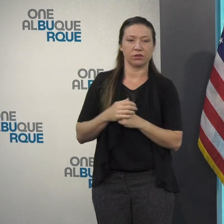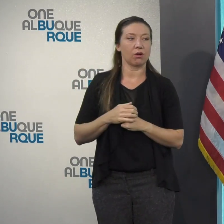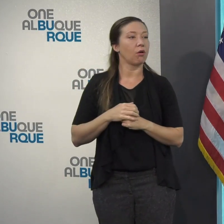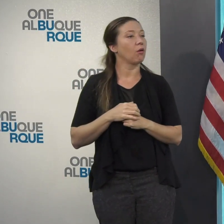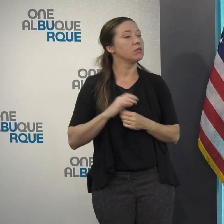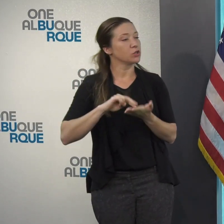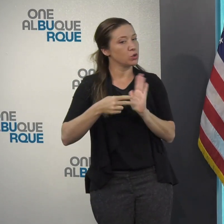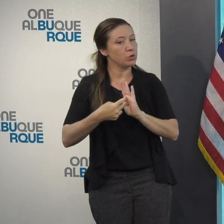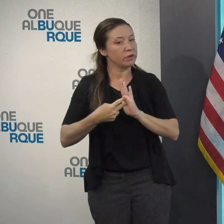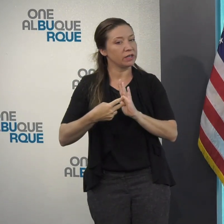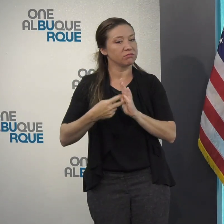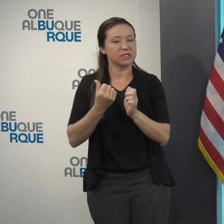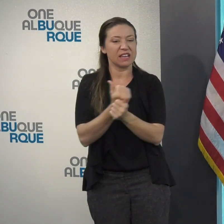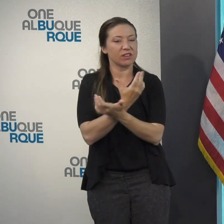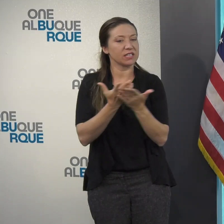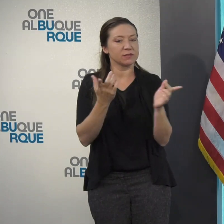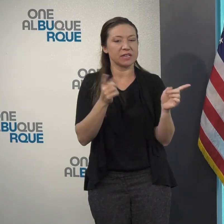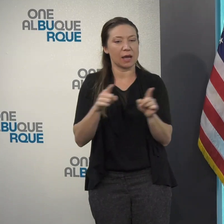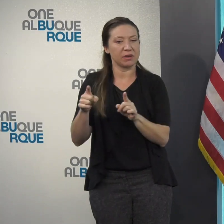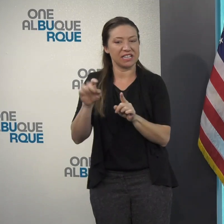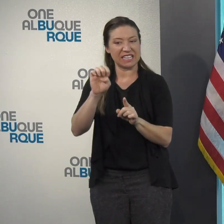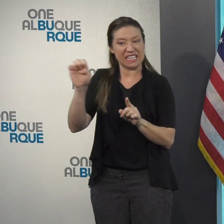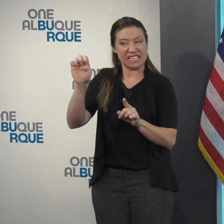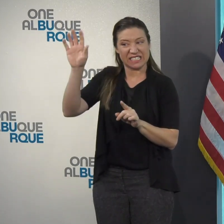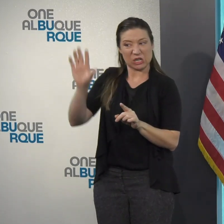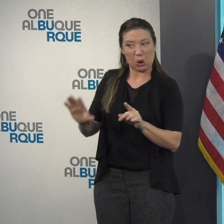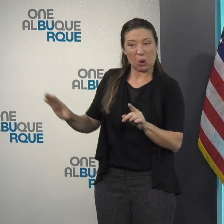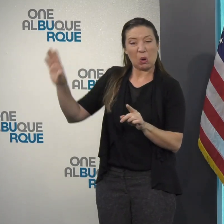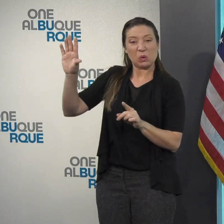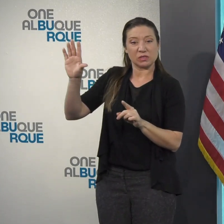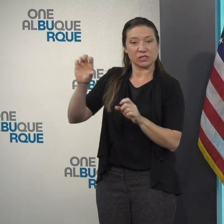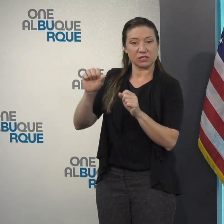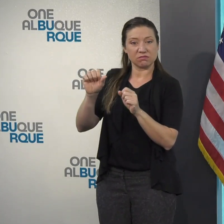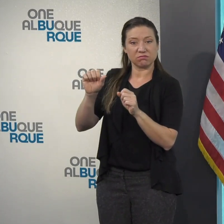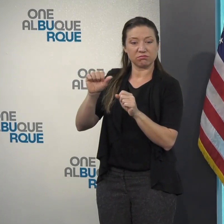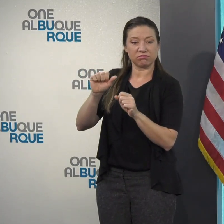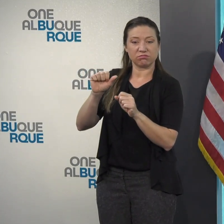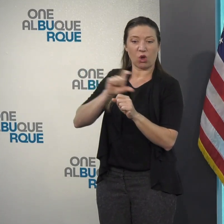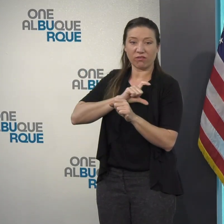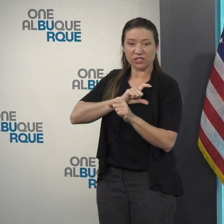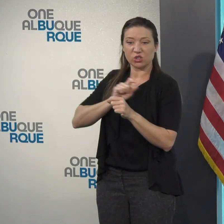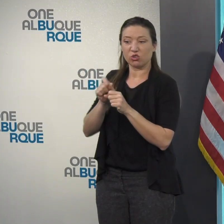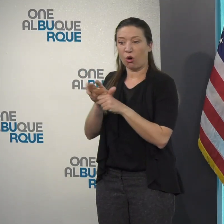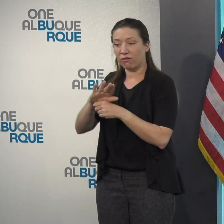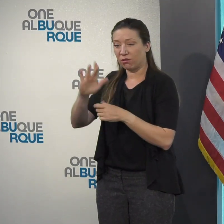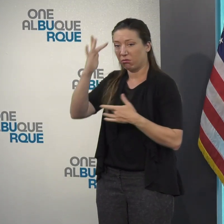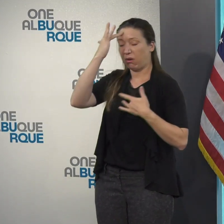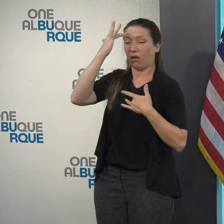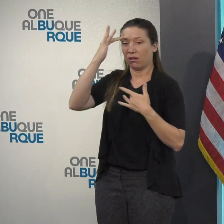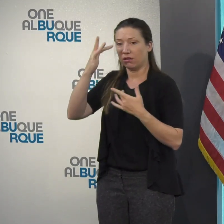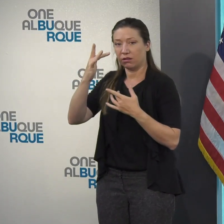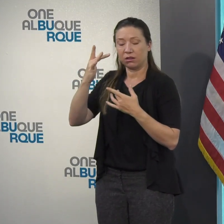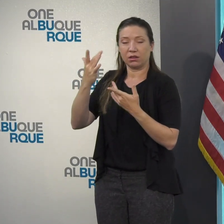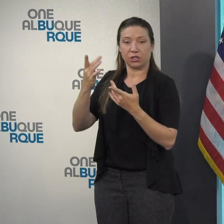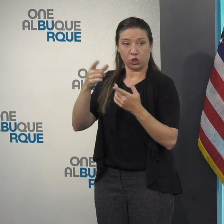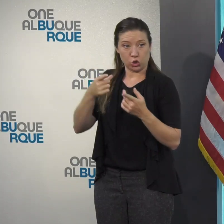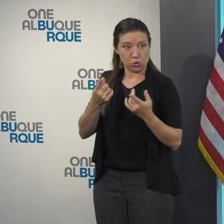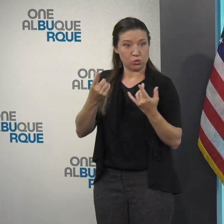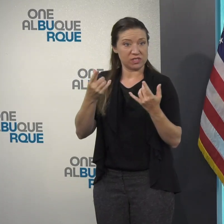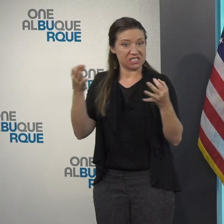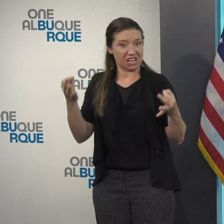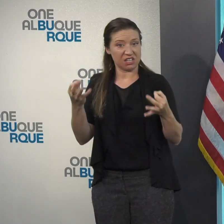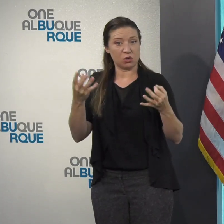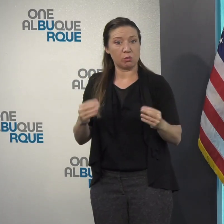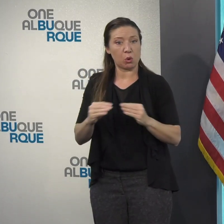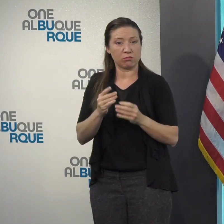that's going on the East Coast with officers and COVID-19, you guys are just amping this up to continue to protect officers